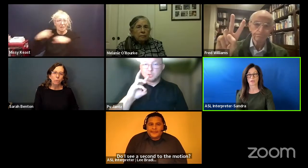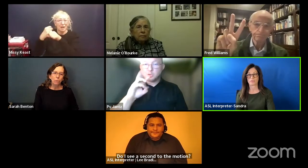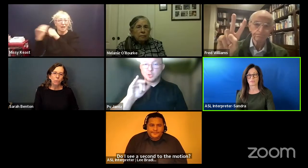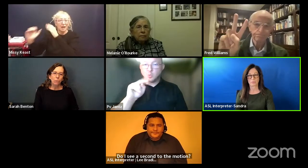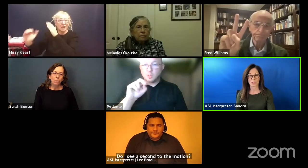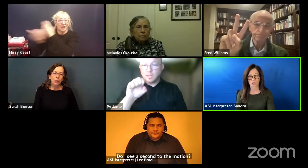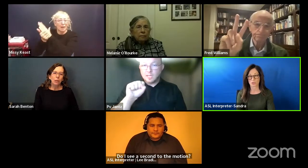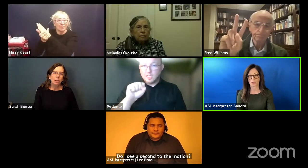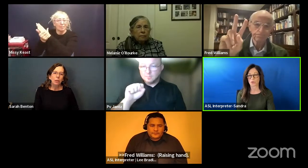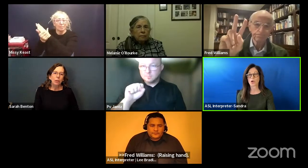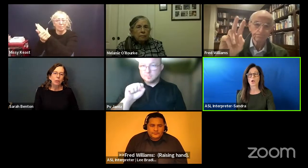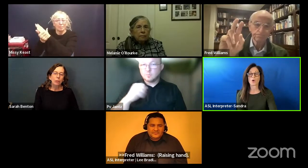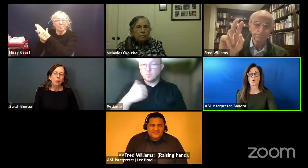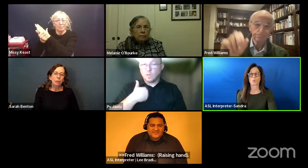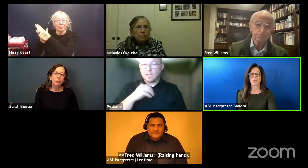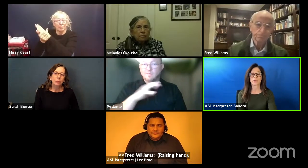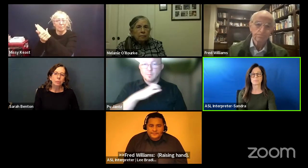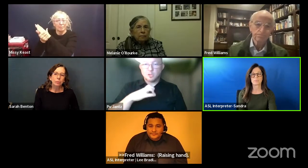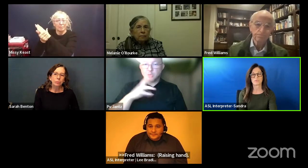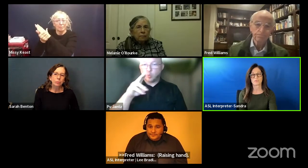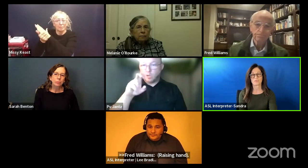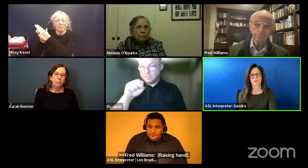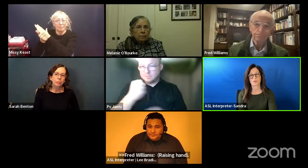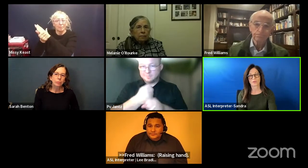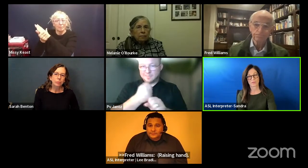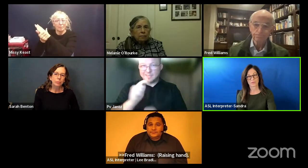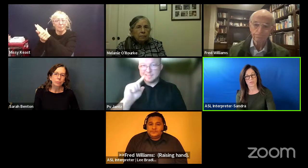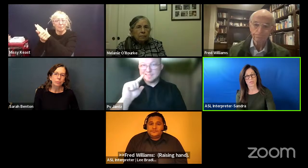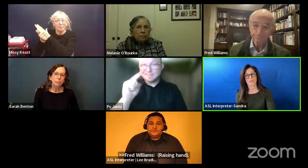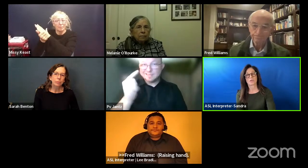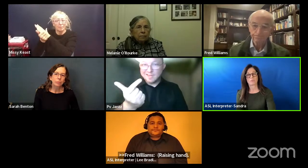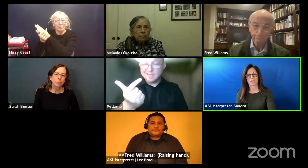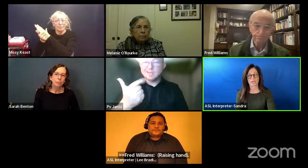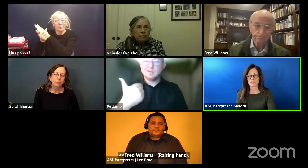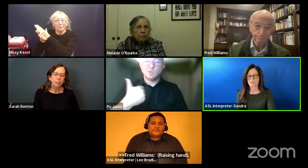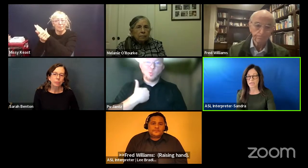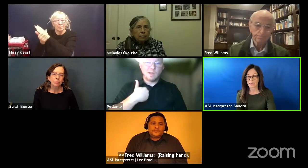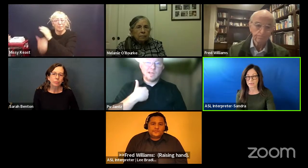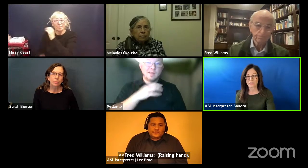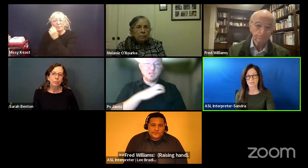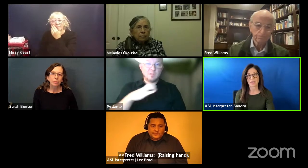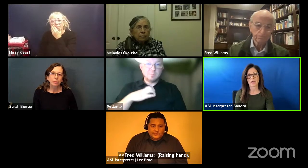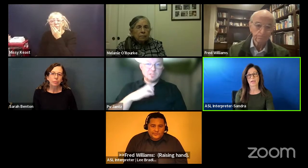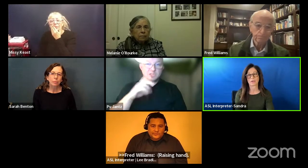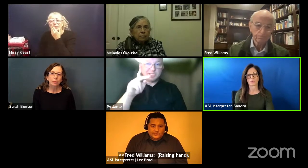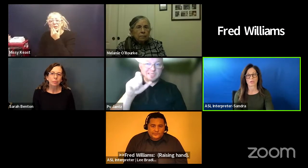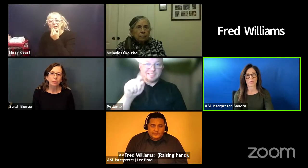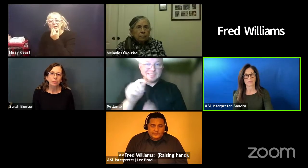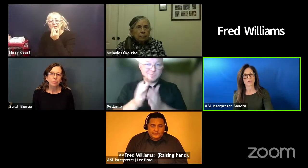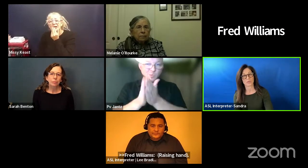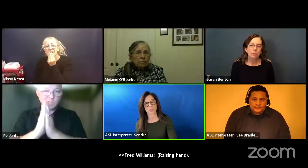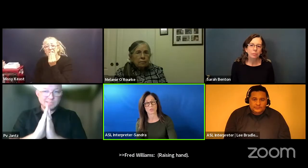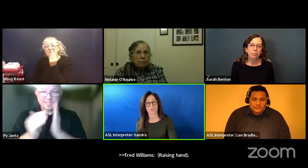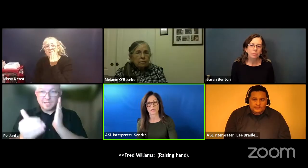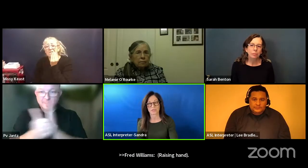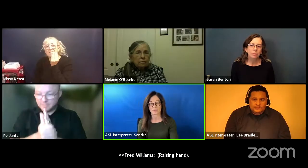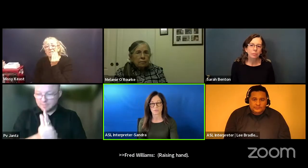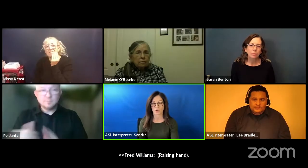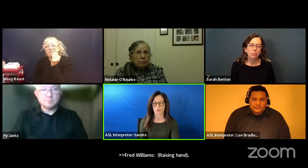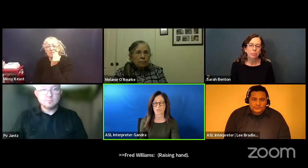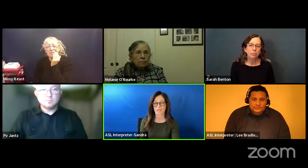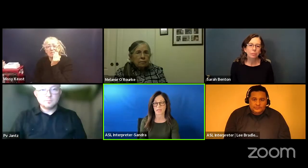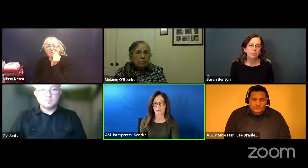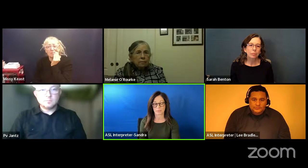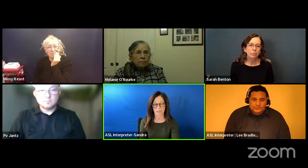We have Commissioner Williams making a second, and we have Commissioner